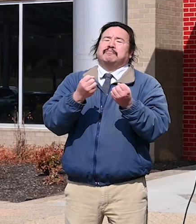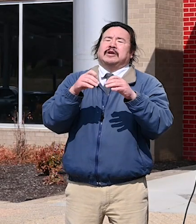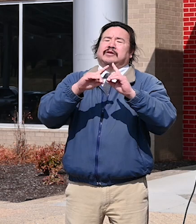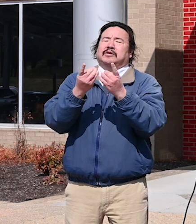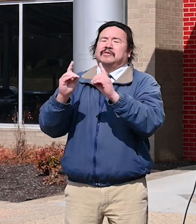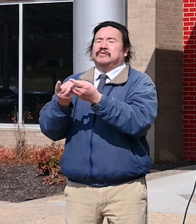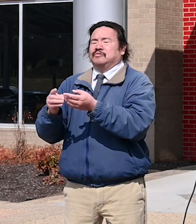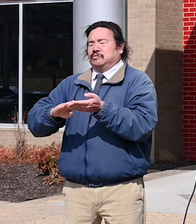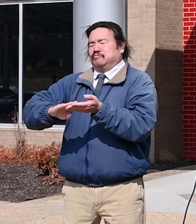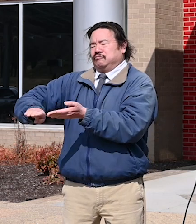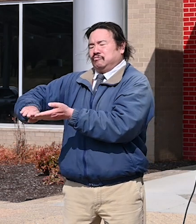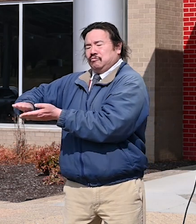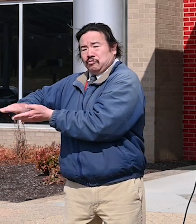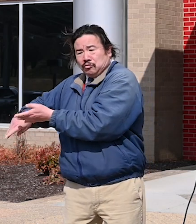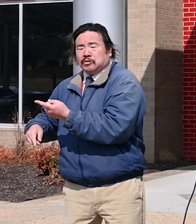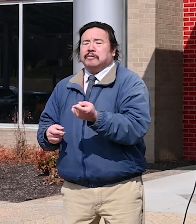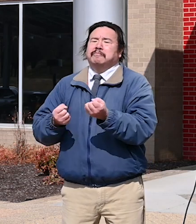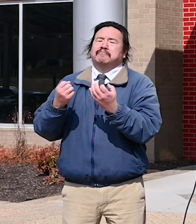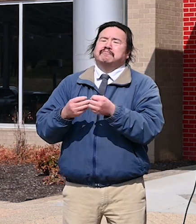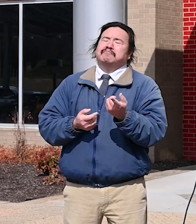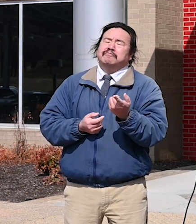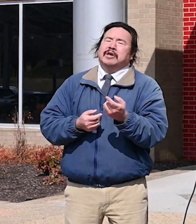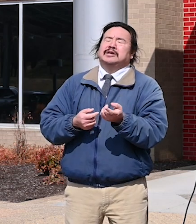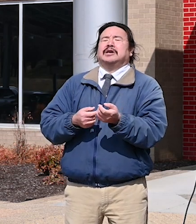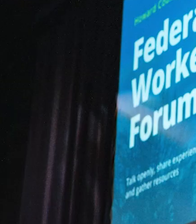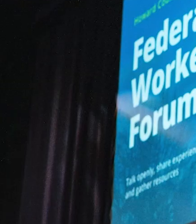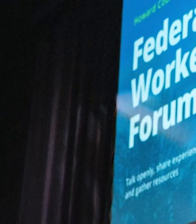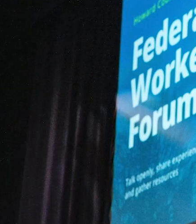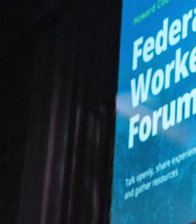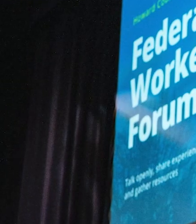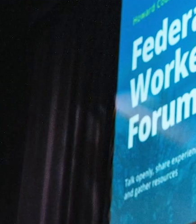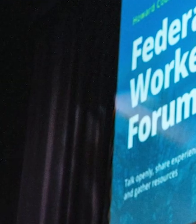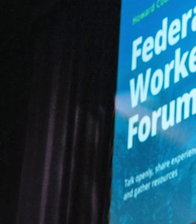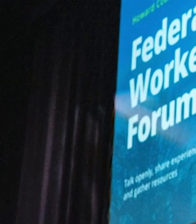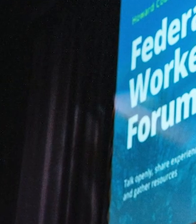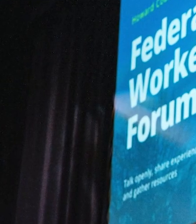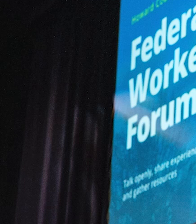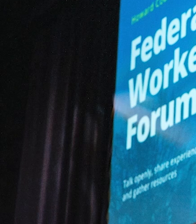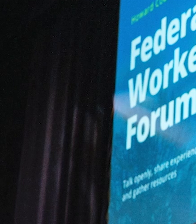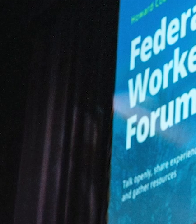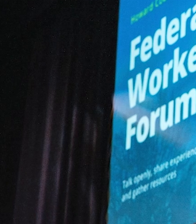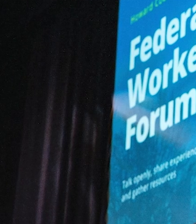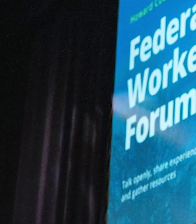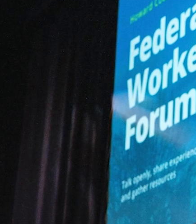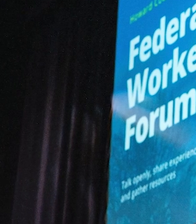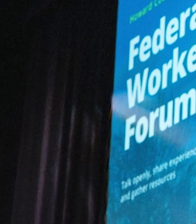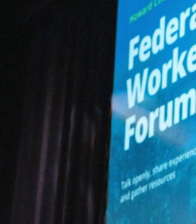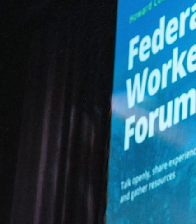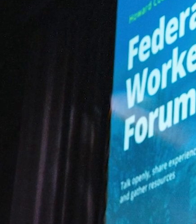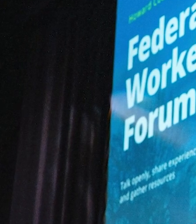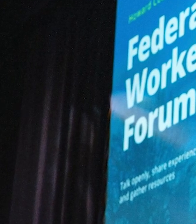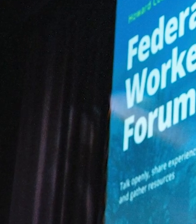directed to lay off probationary employees. We hosted a federal workers forum a few days after the